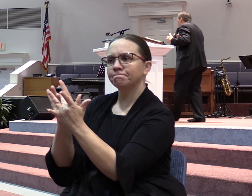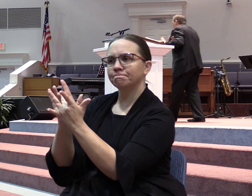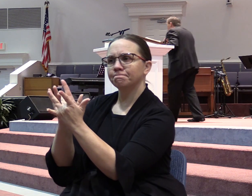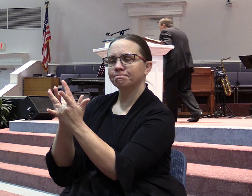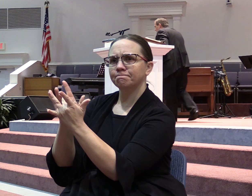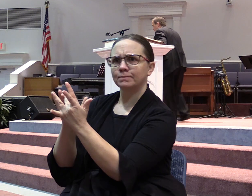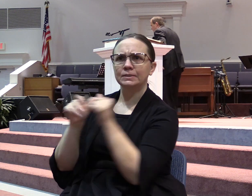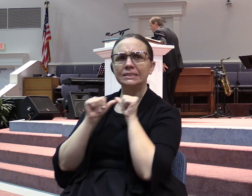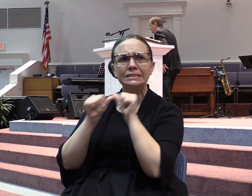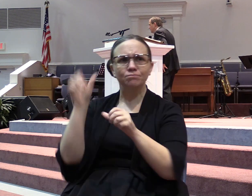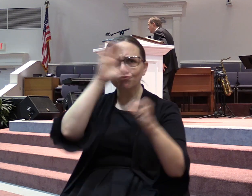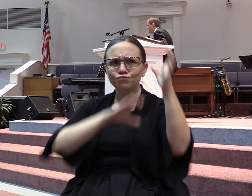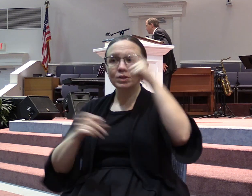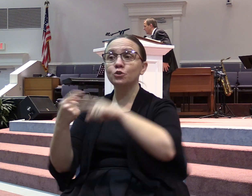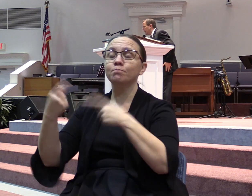keep searching.